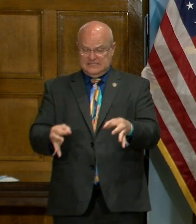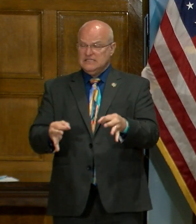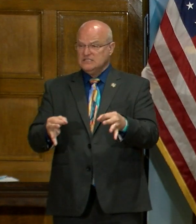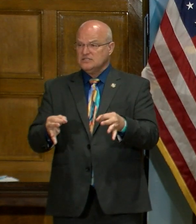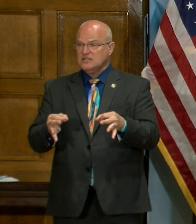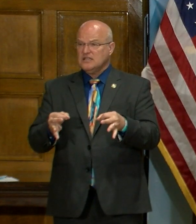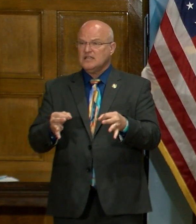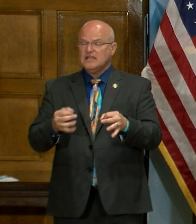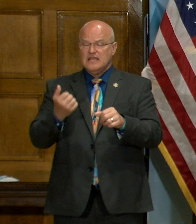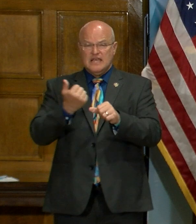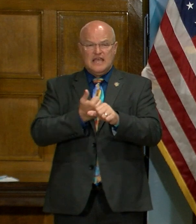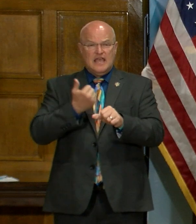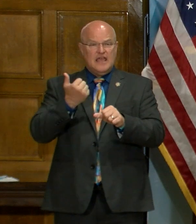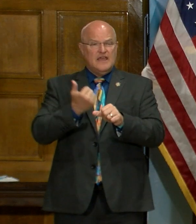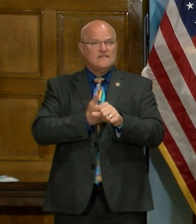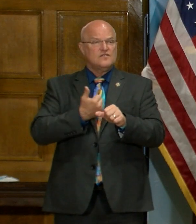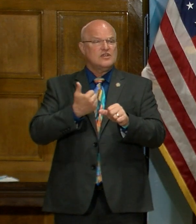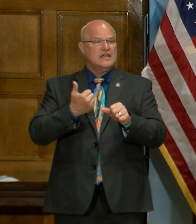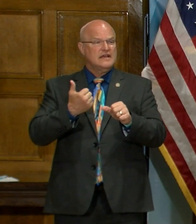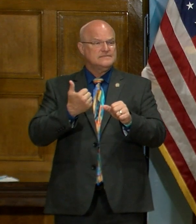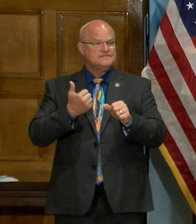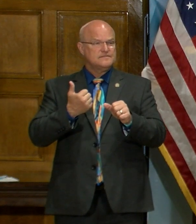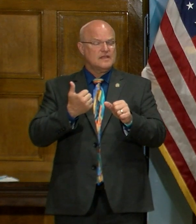that's made, every